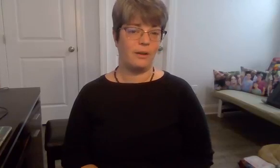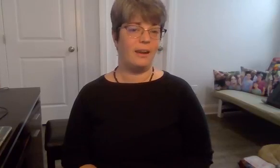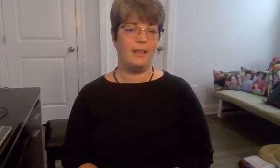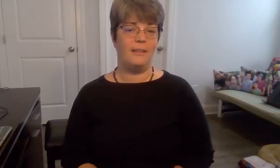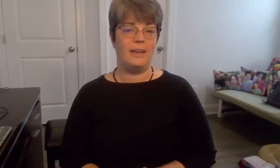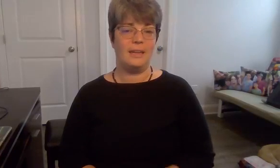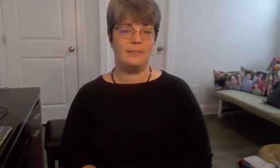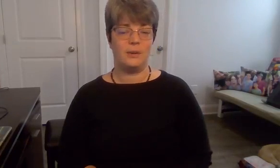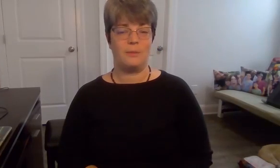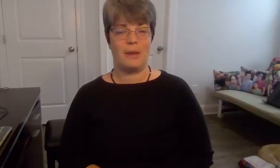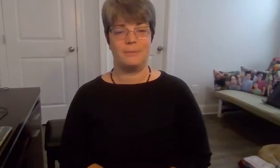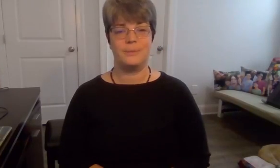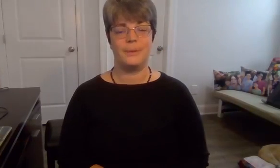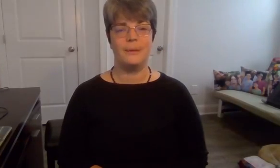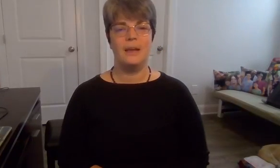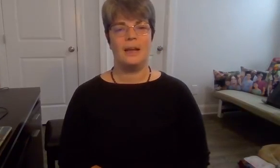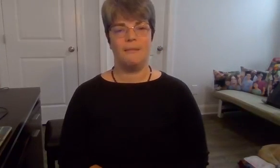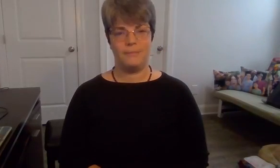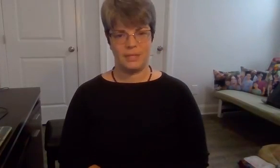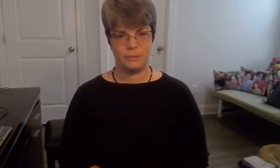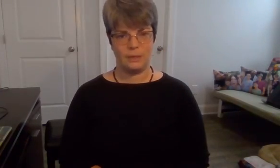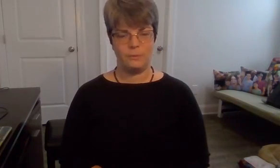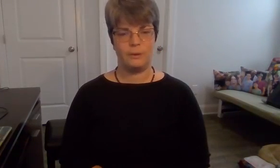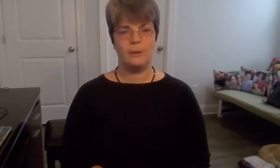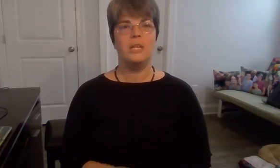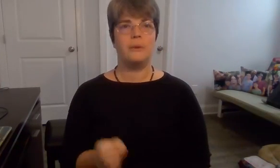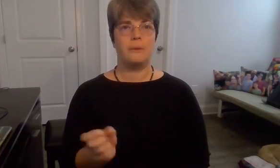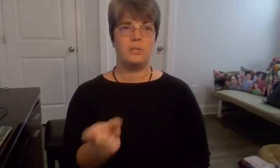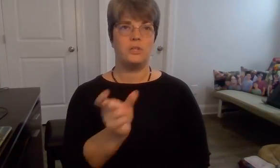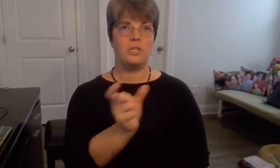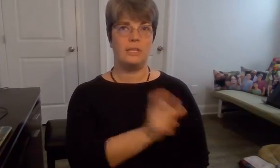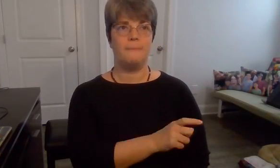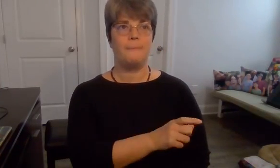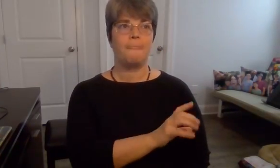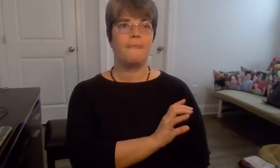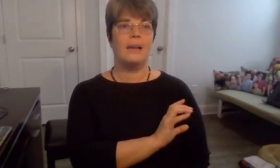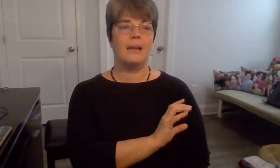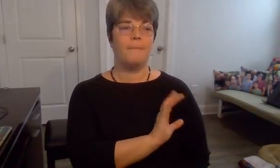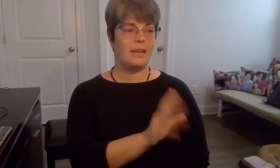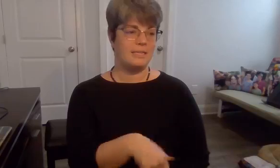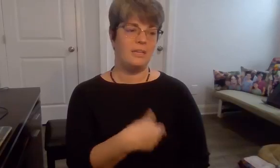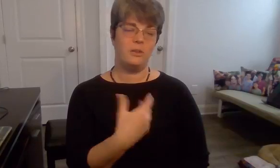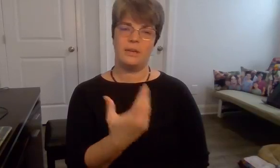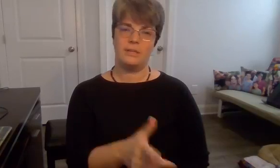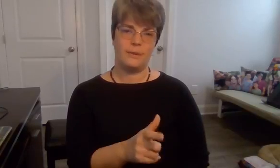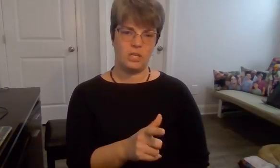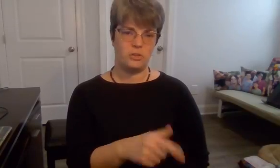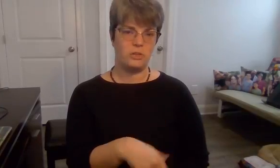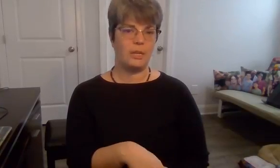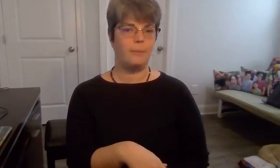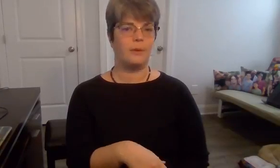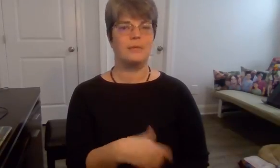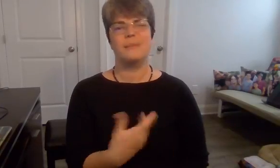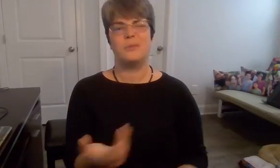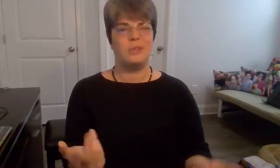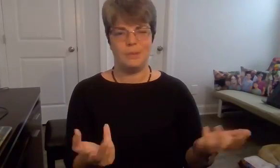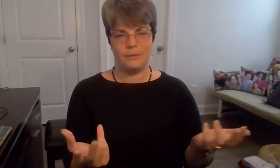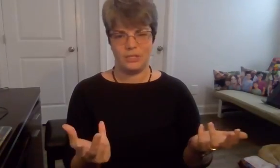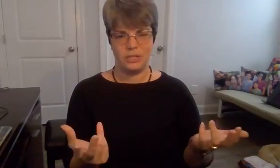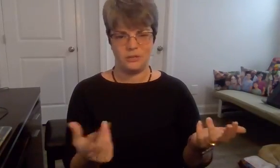on it and they need to go to the bathroom. So that's really helpful. So anyway, so I continue to, every time I changed her diaper, sometimes she'd pee when I changed her